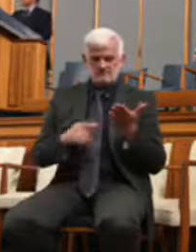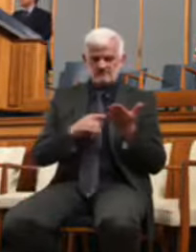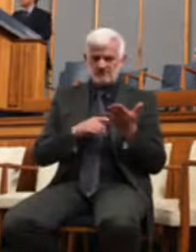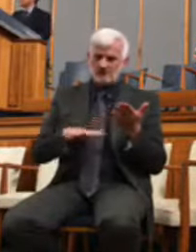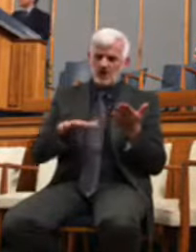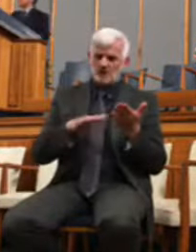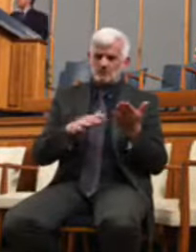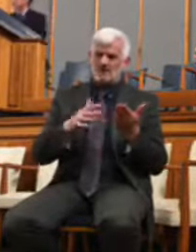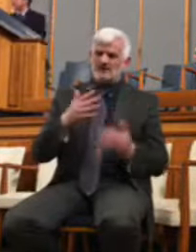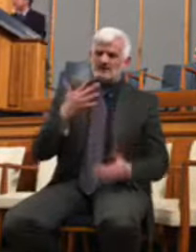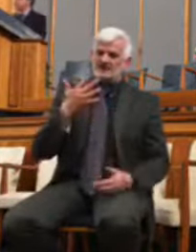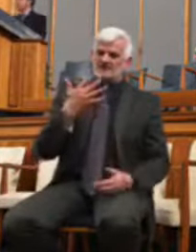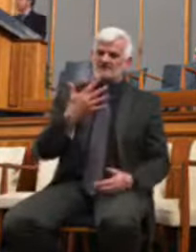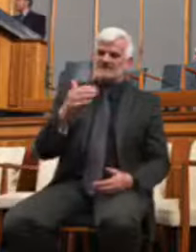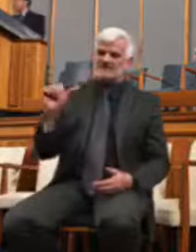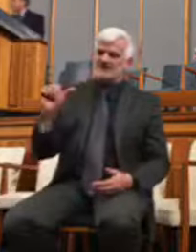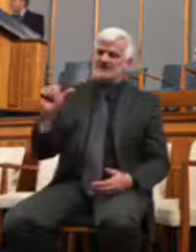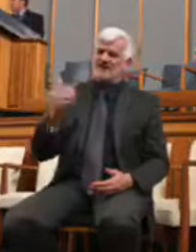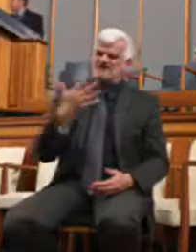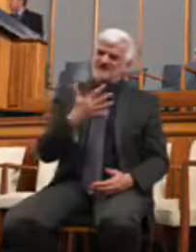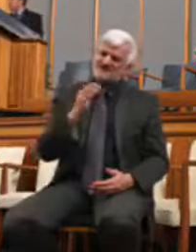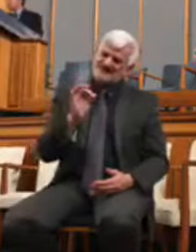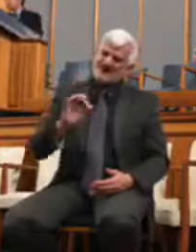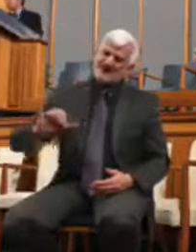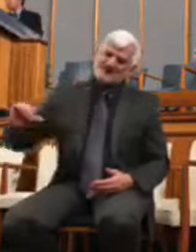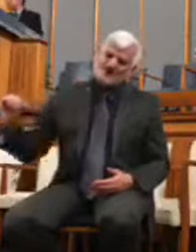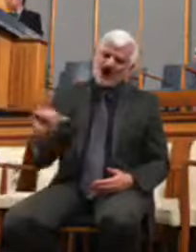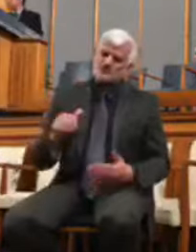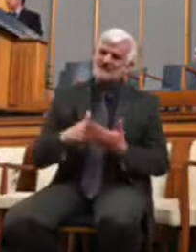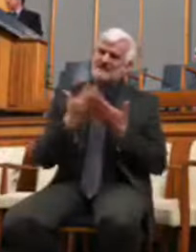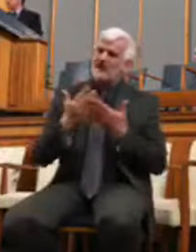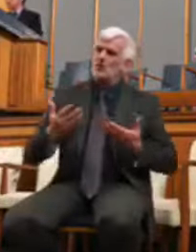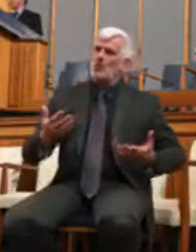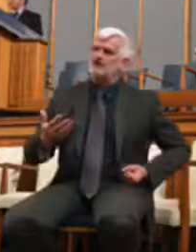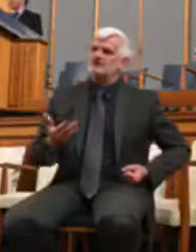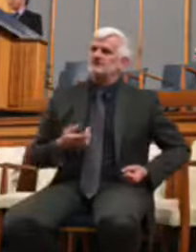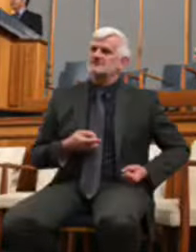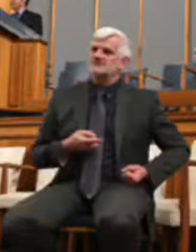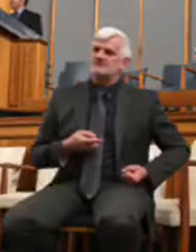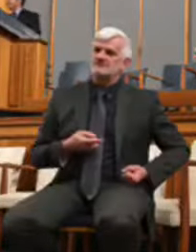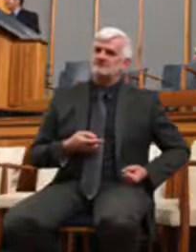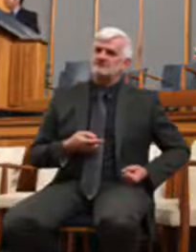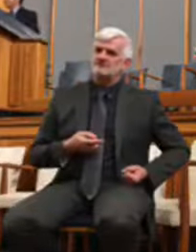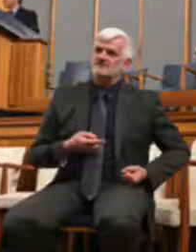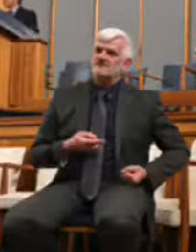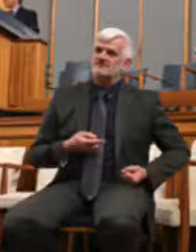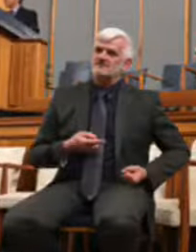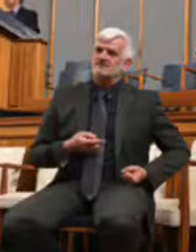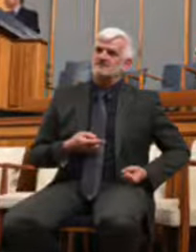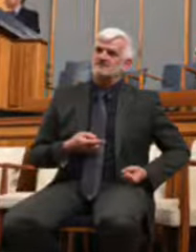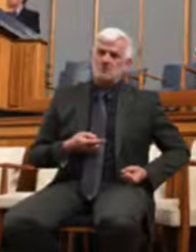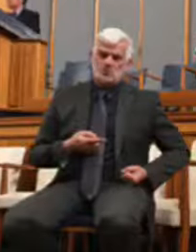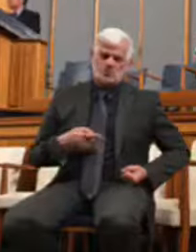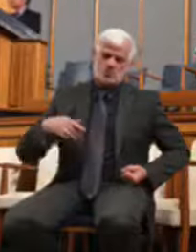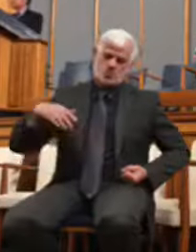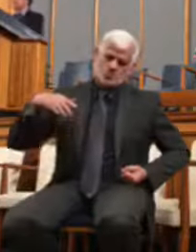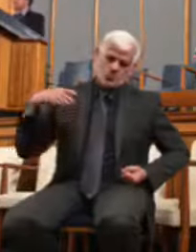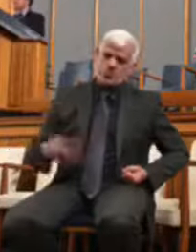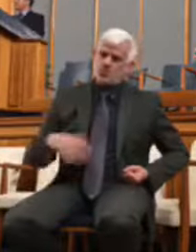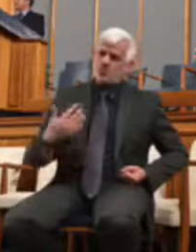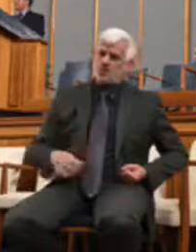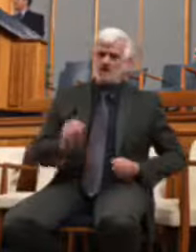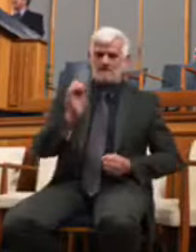50,000 days of wages in our modern time equivalent. 50,000 days